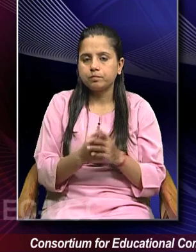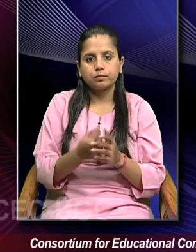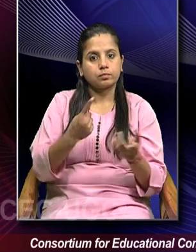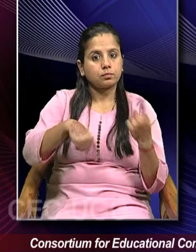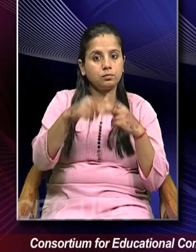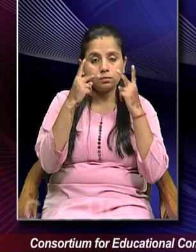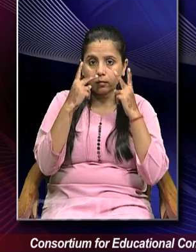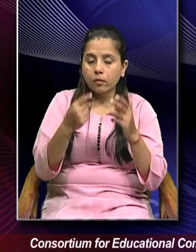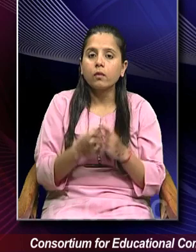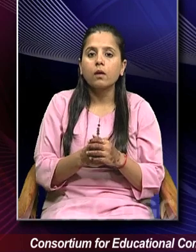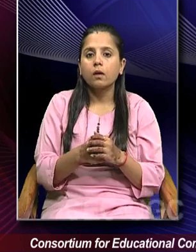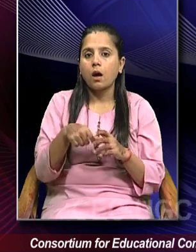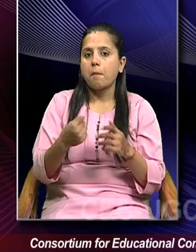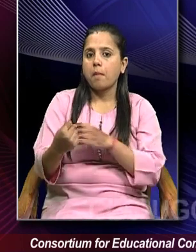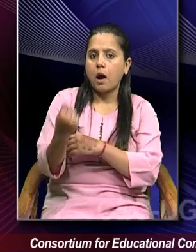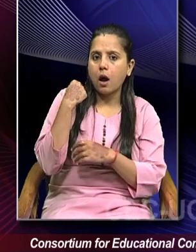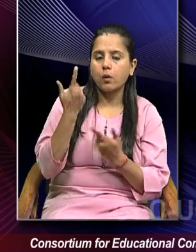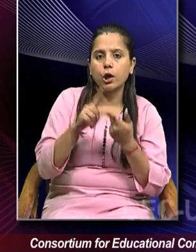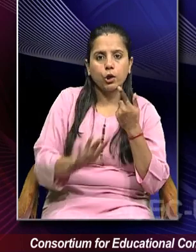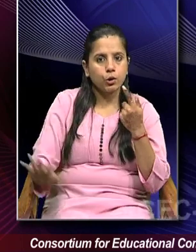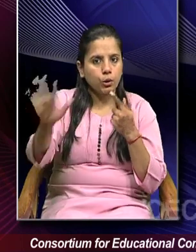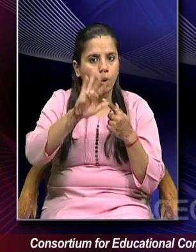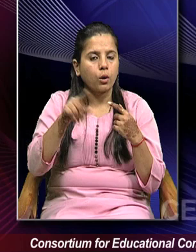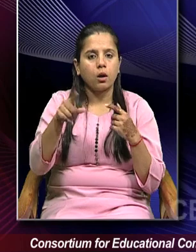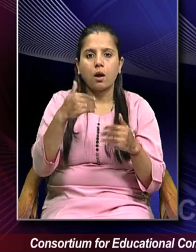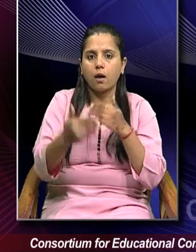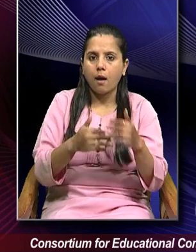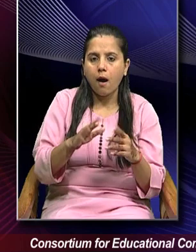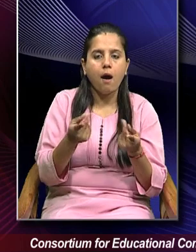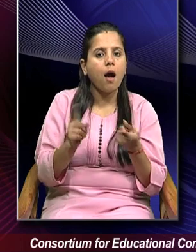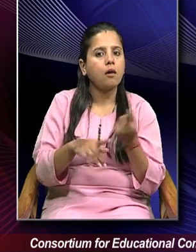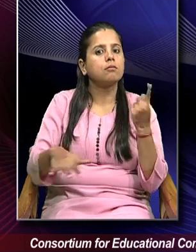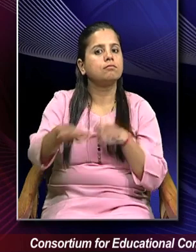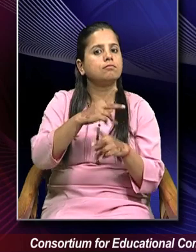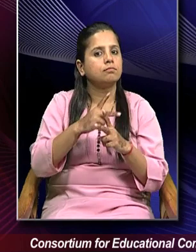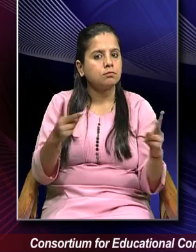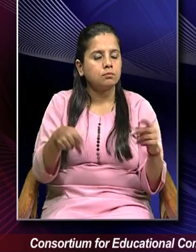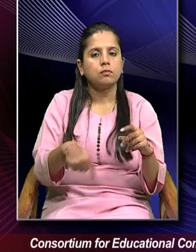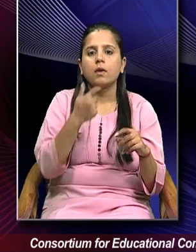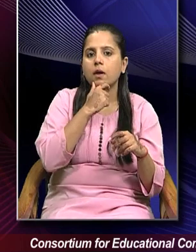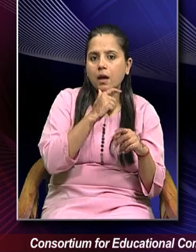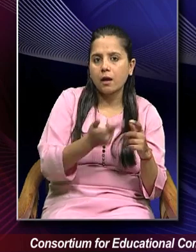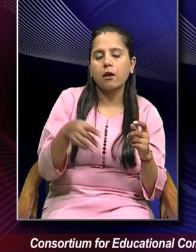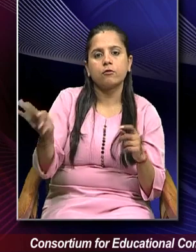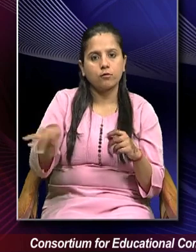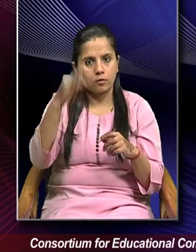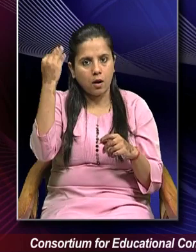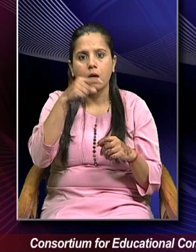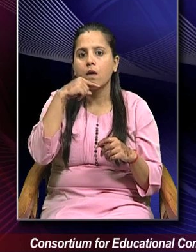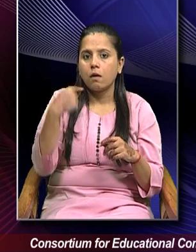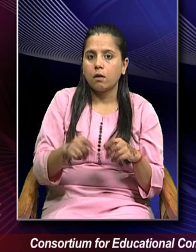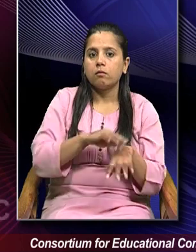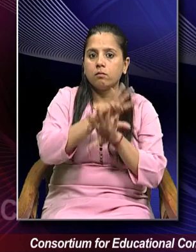see that how the powers in Europe, they were also taking sides at this point of time, and England, France and Russia each had